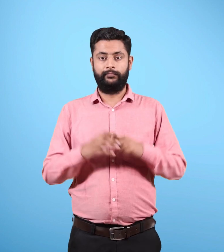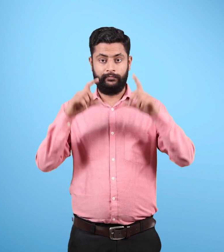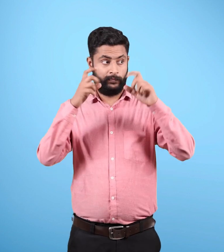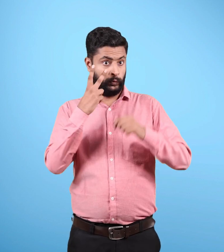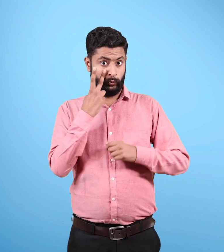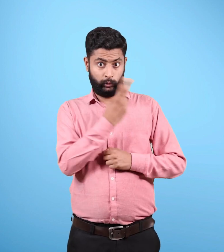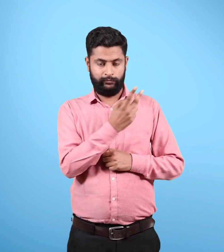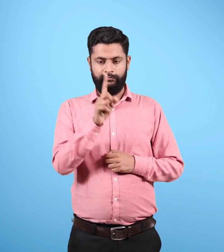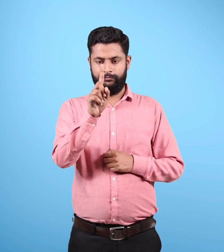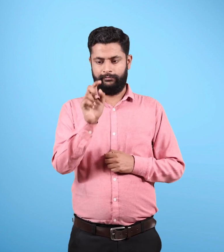Figure